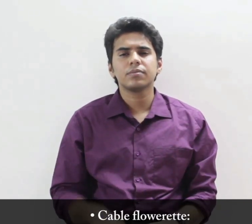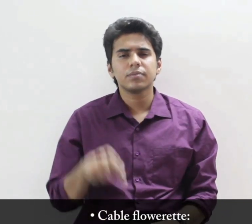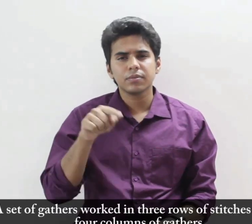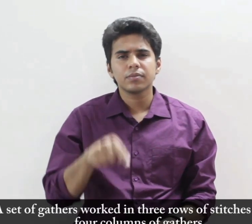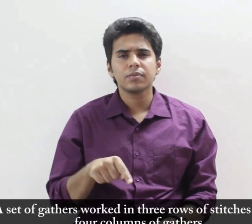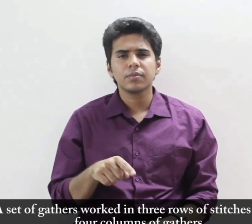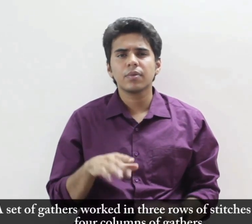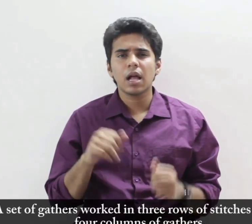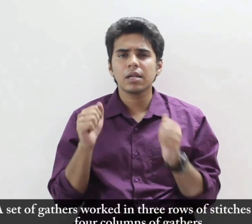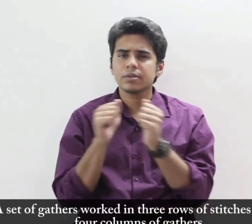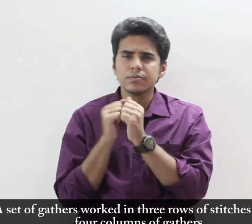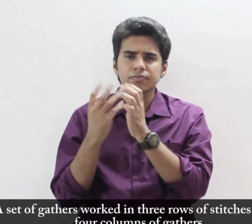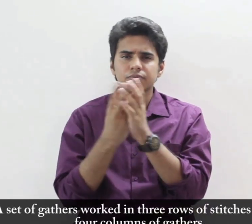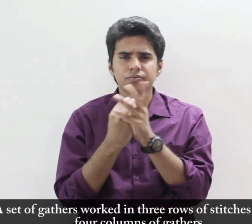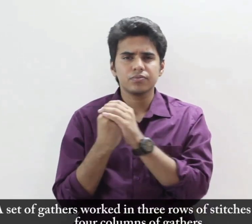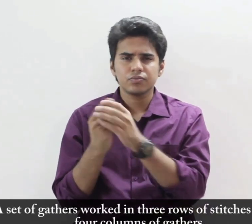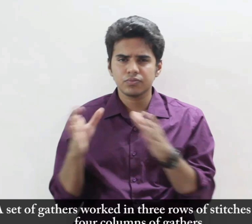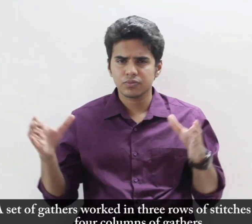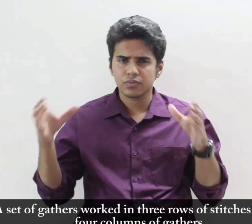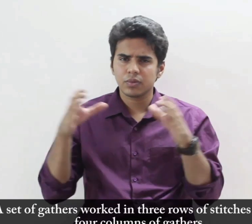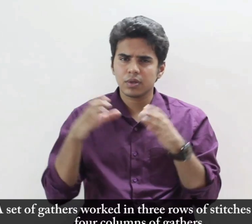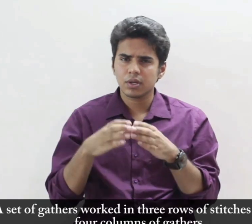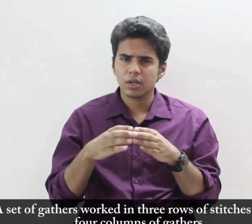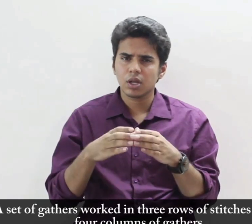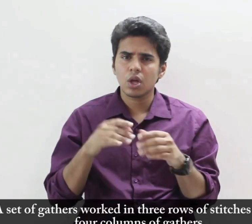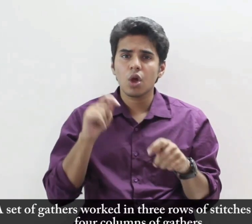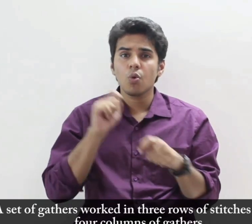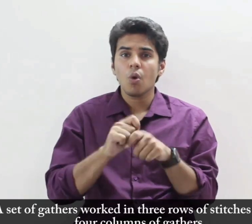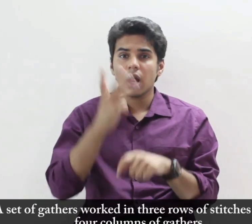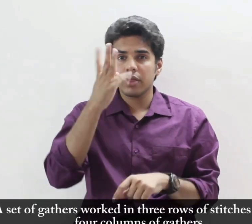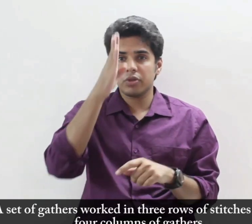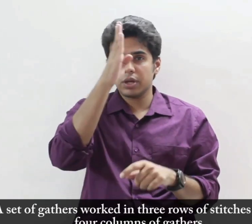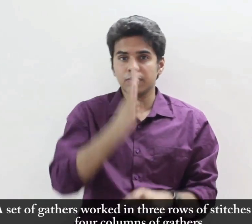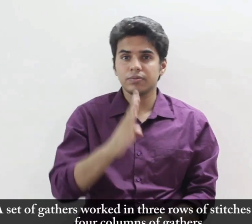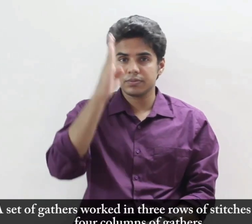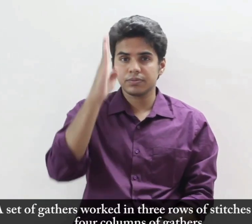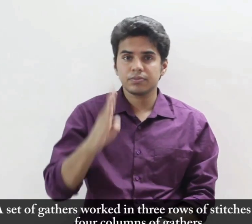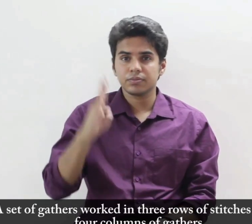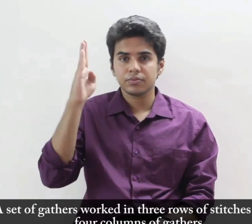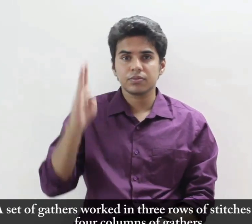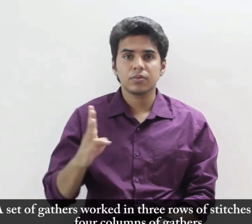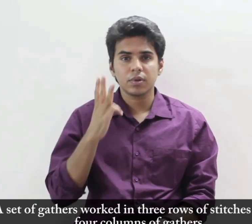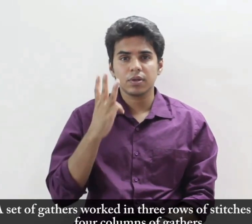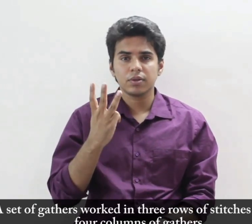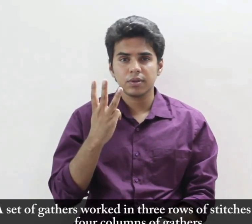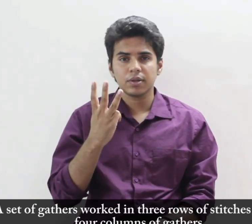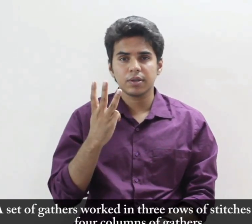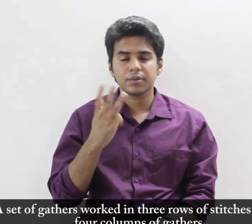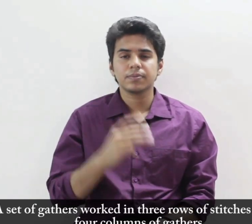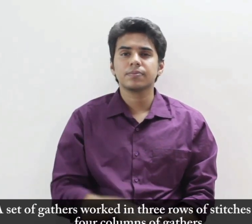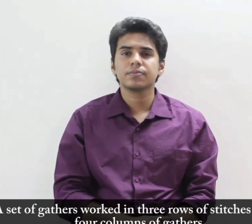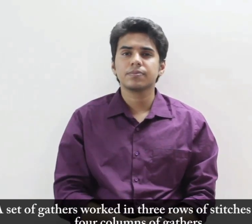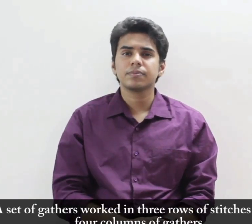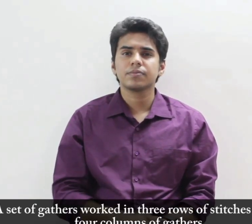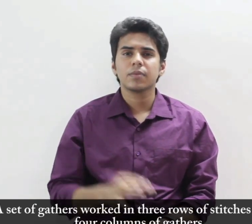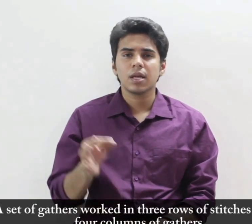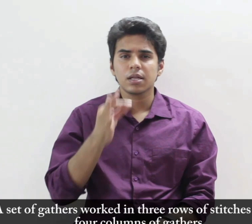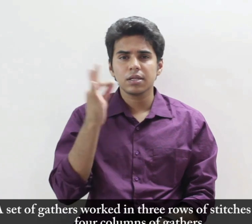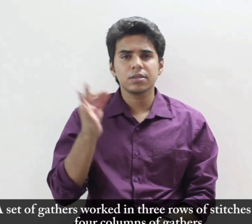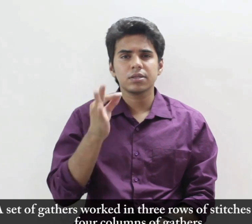A set of gathers worked in three rows of stitches across four columns of gathers.